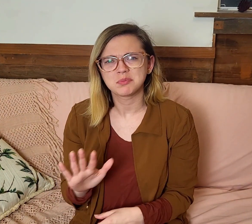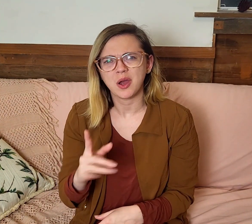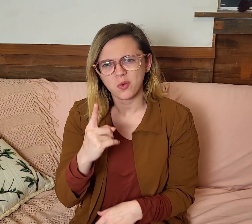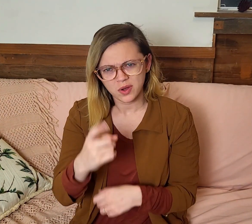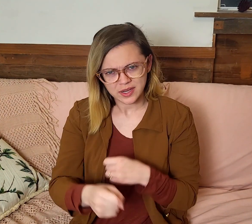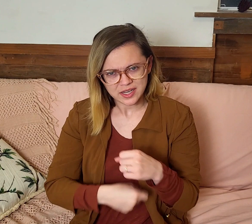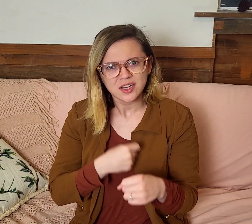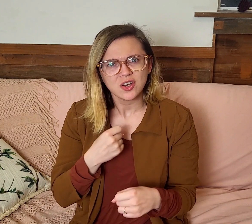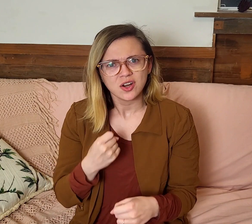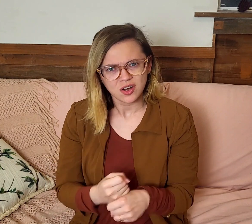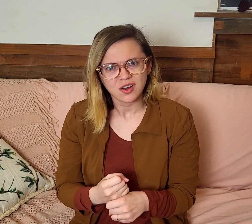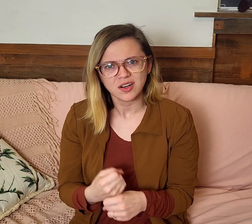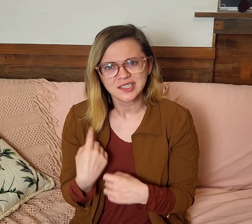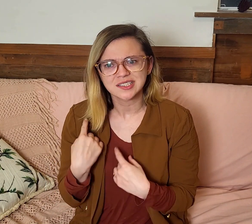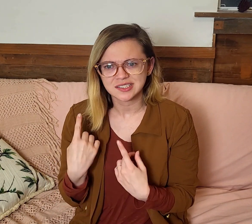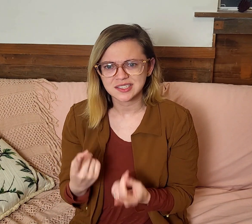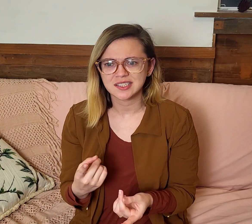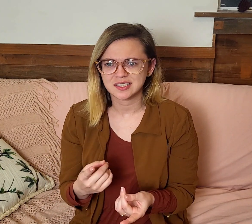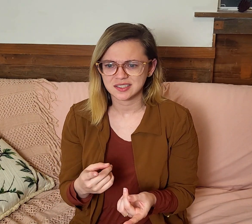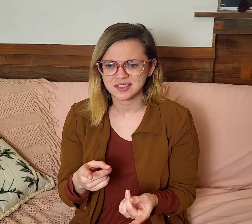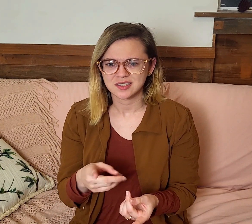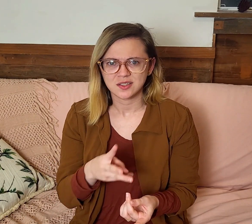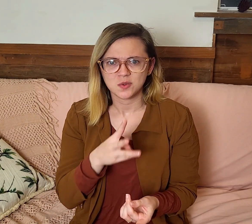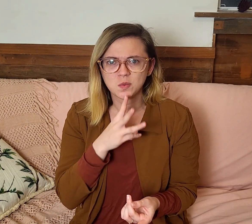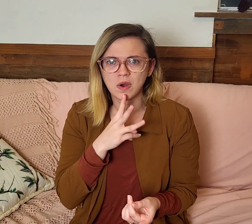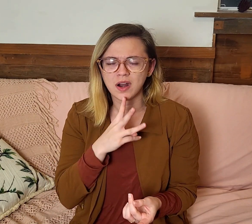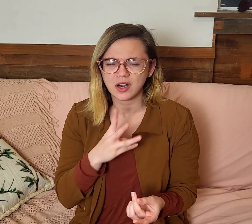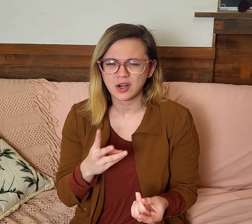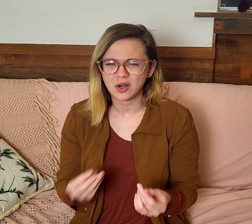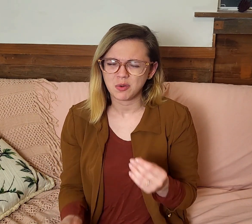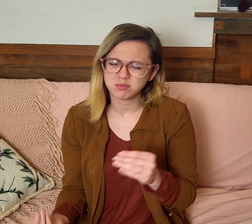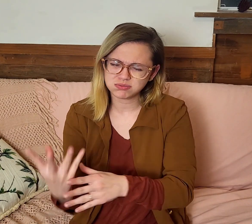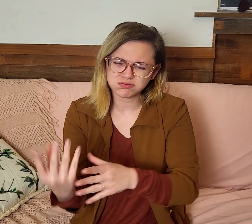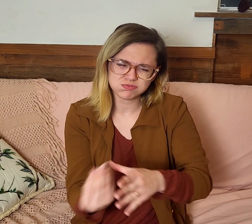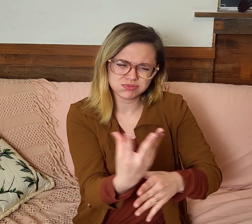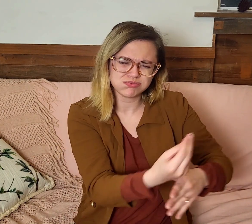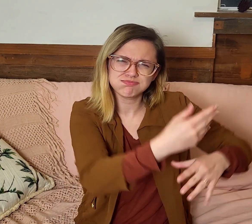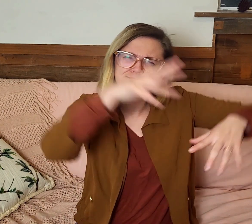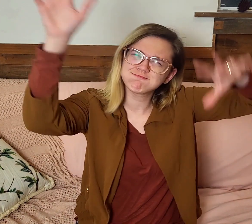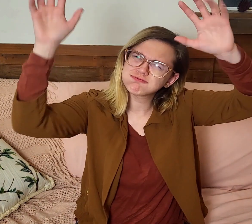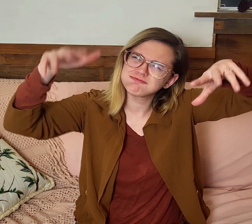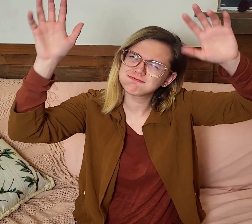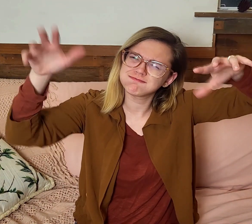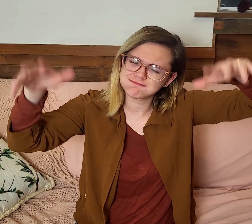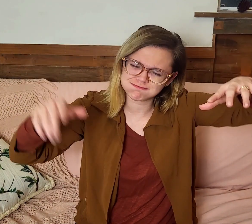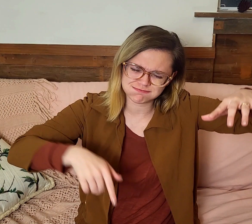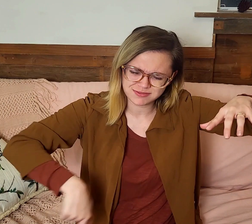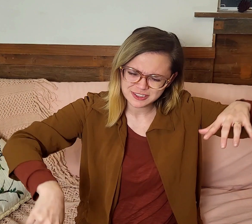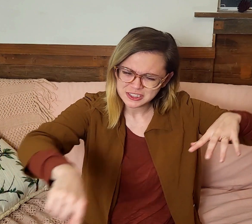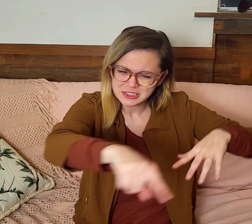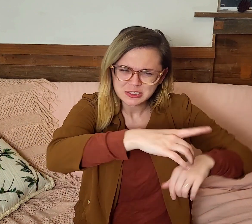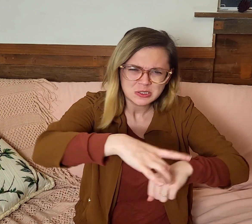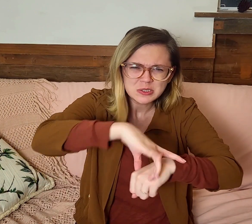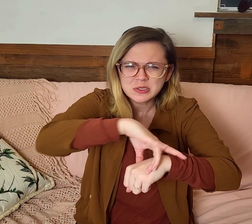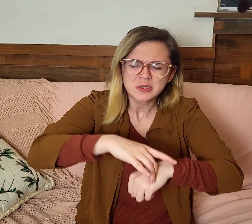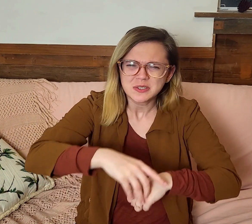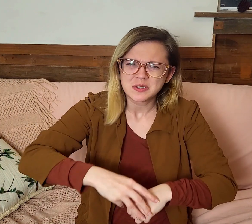had been about 1 year since the waters burst through the hole of the earth and the rain